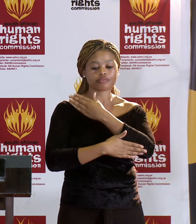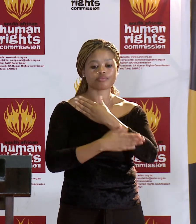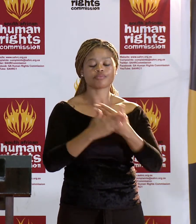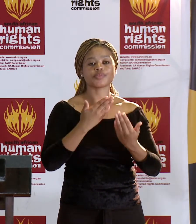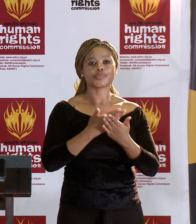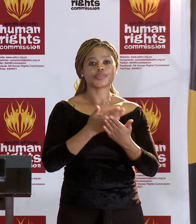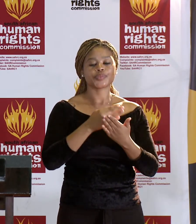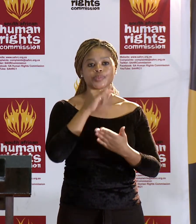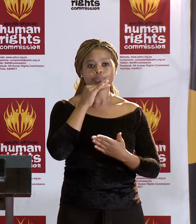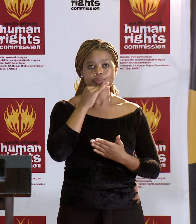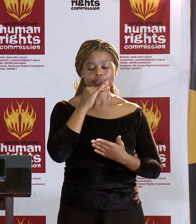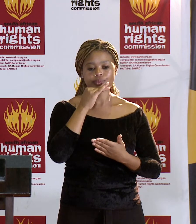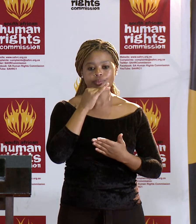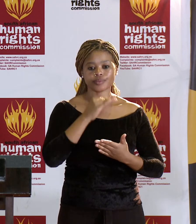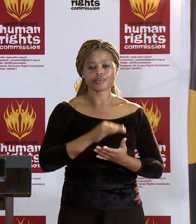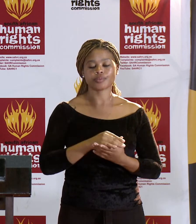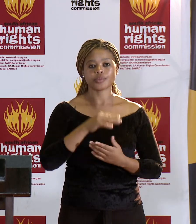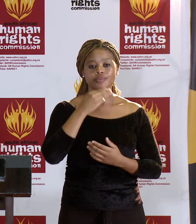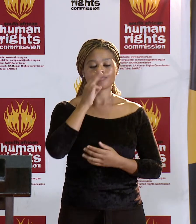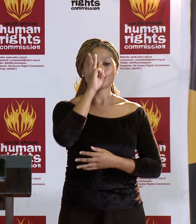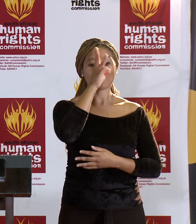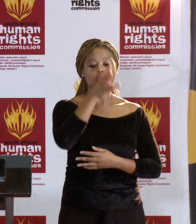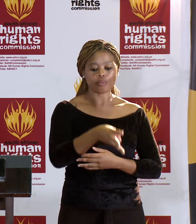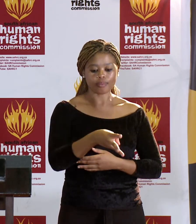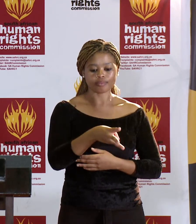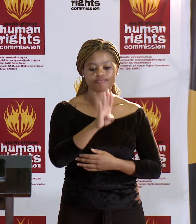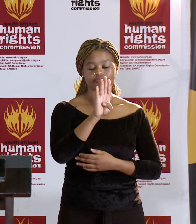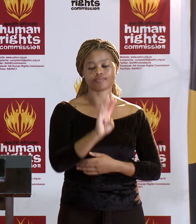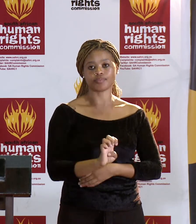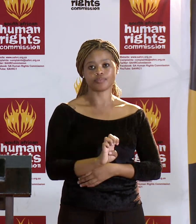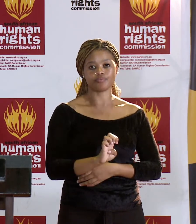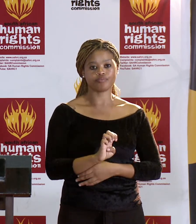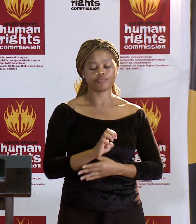be, that will be,